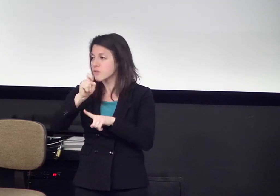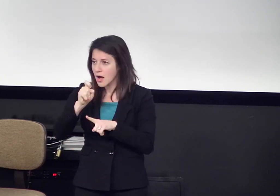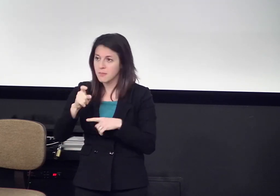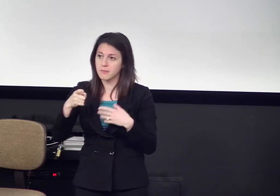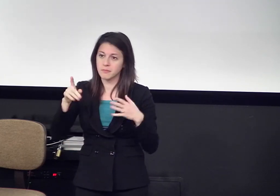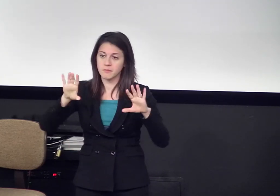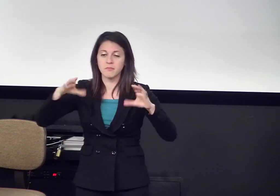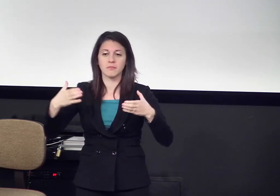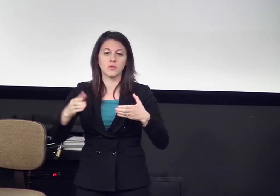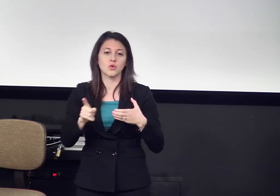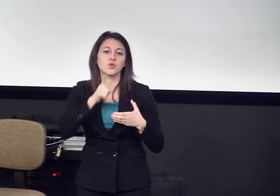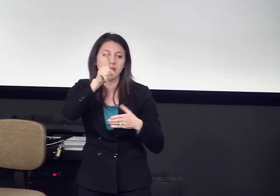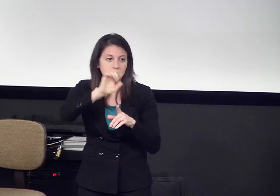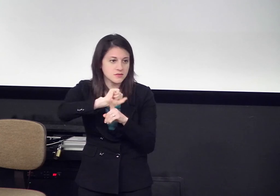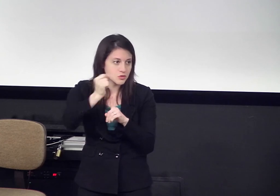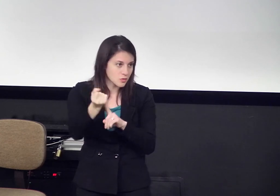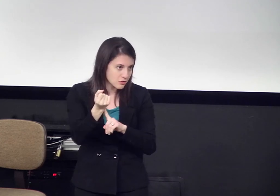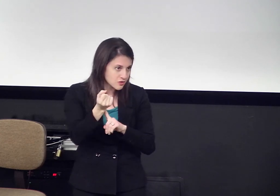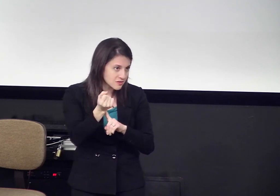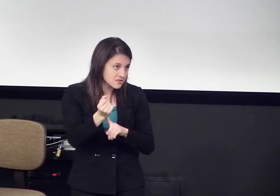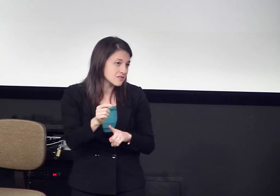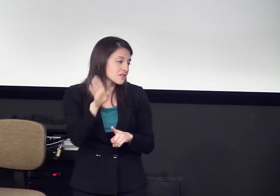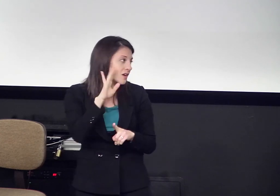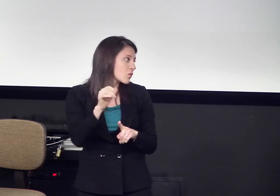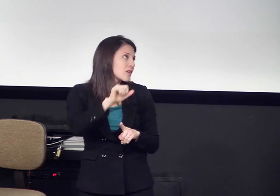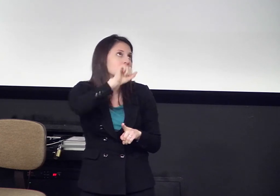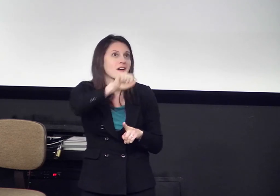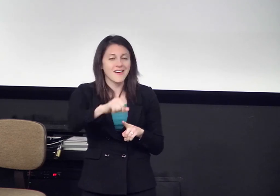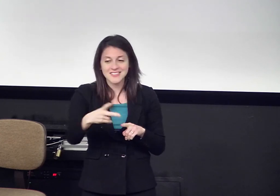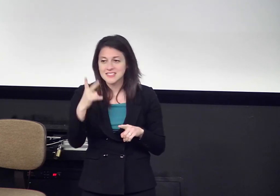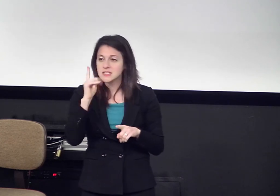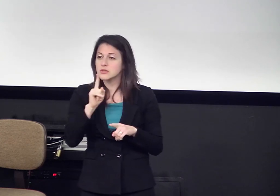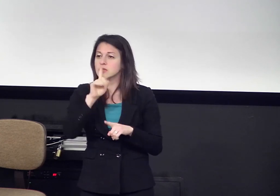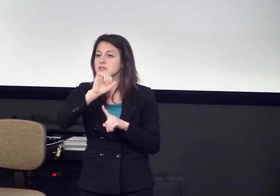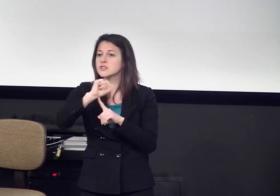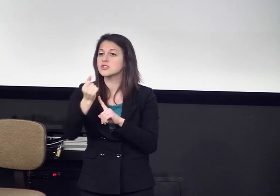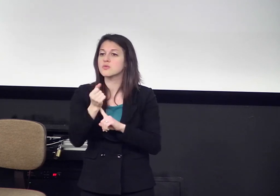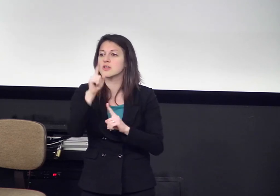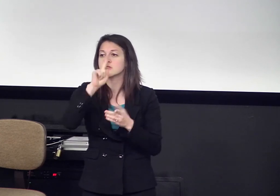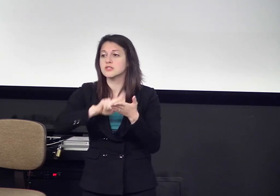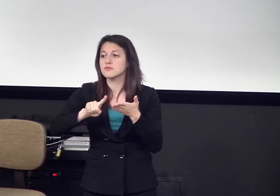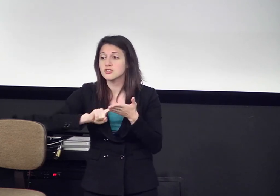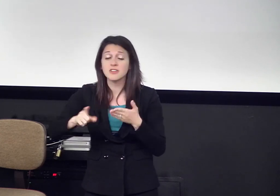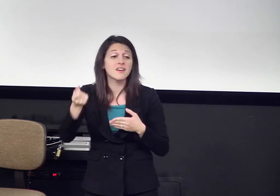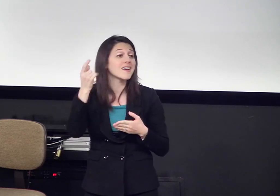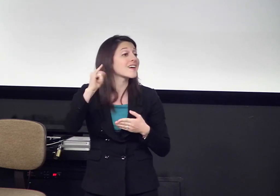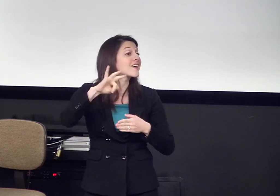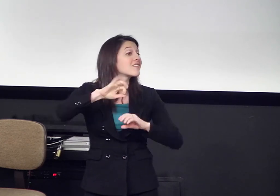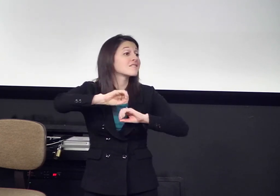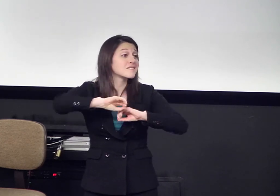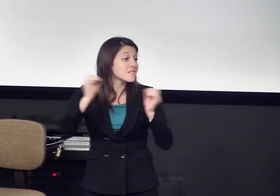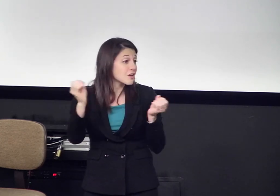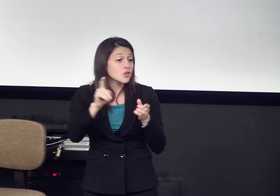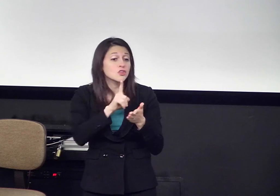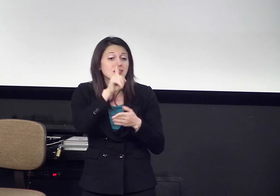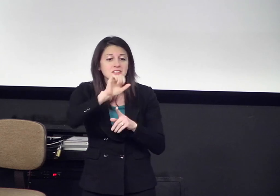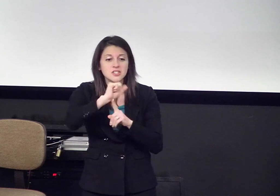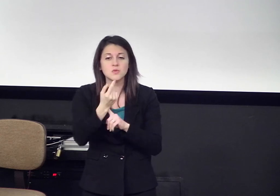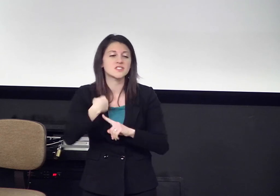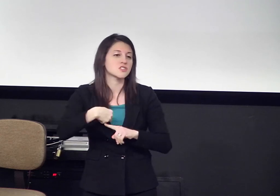more research coming from real situations that we'd be able to do, and hopefully we'll be able to get to a point where we can do that.